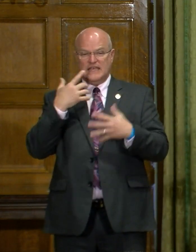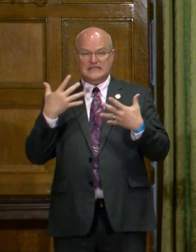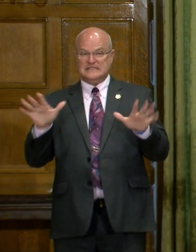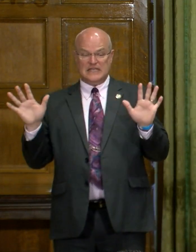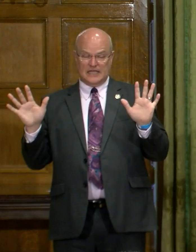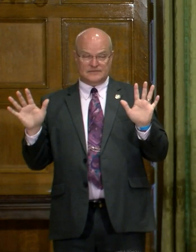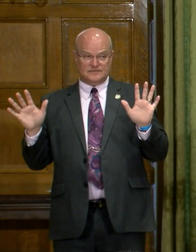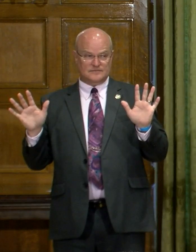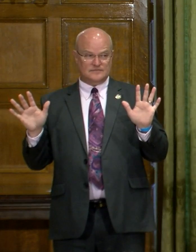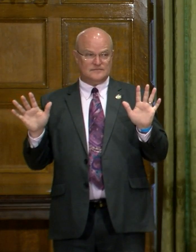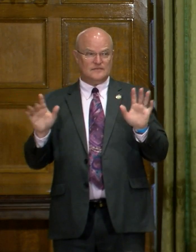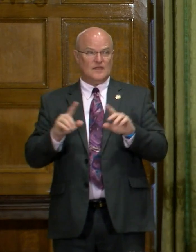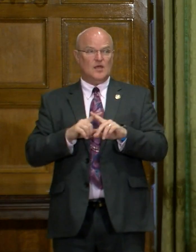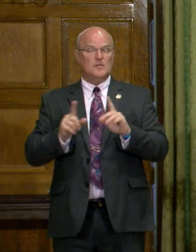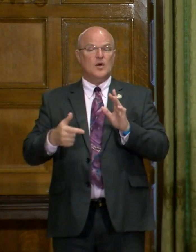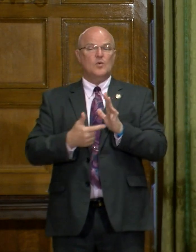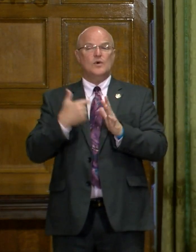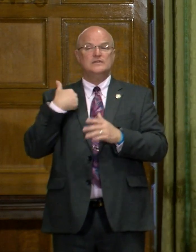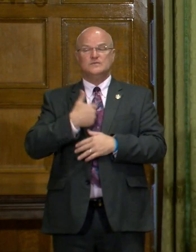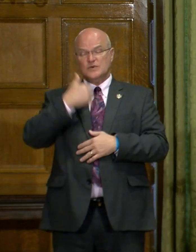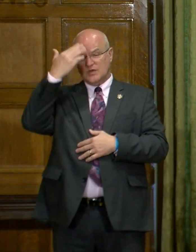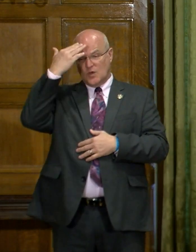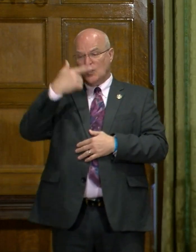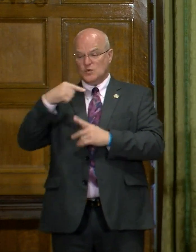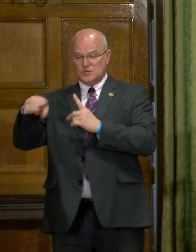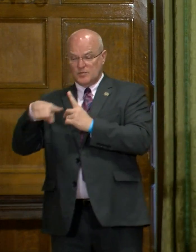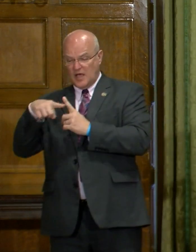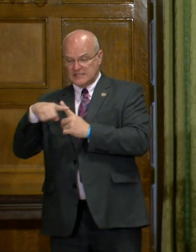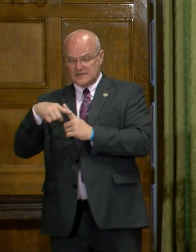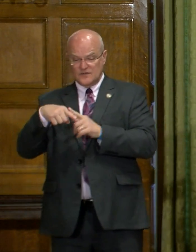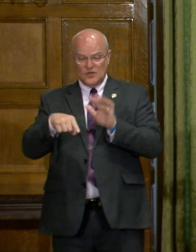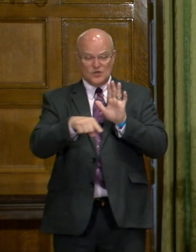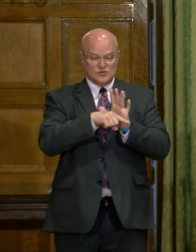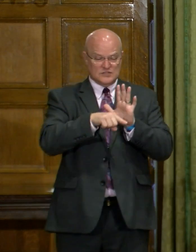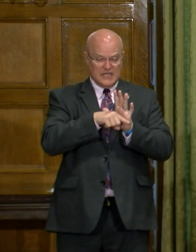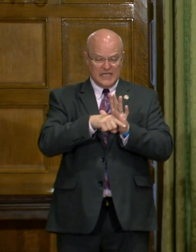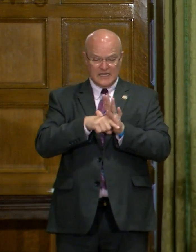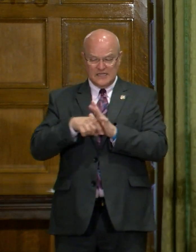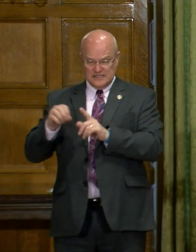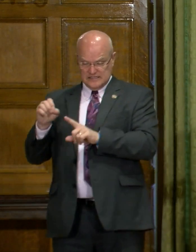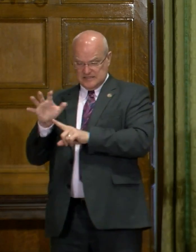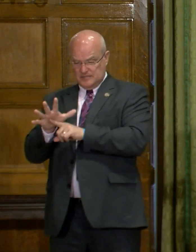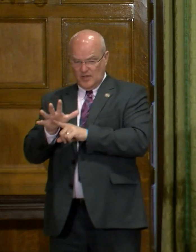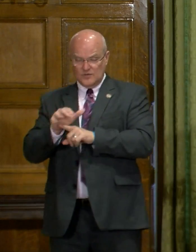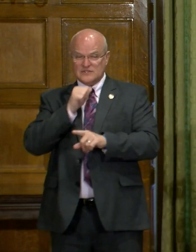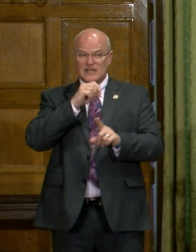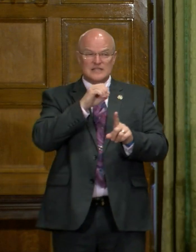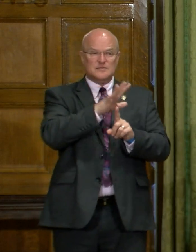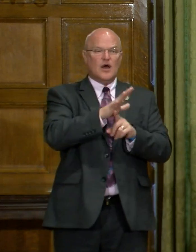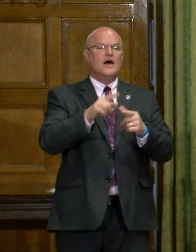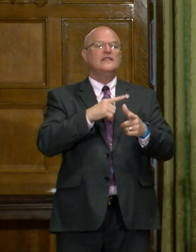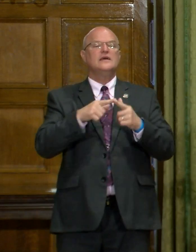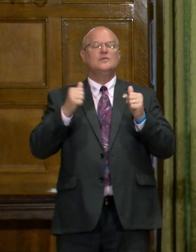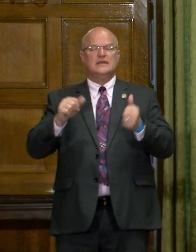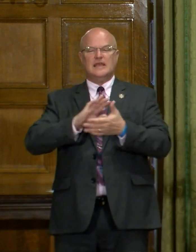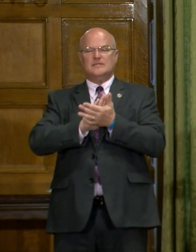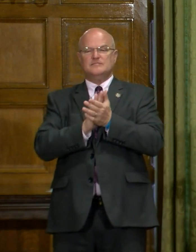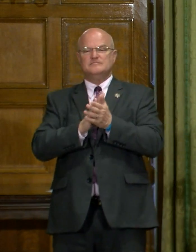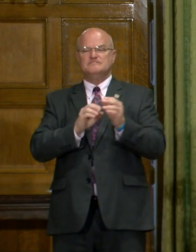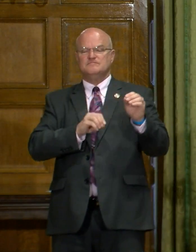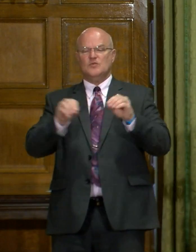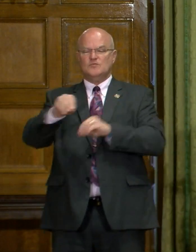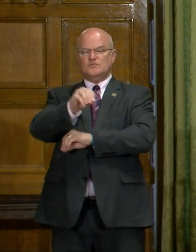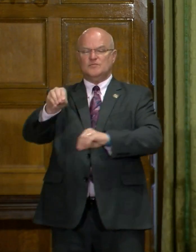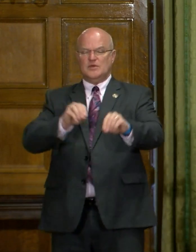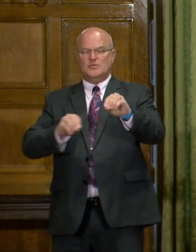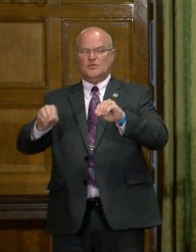it's over. But once we know who's positive, who's negative, who's exposed, who's not exposed, then we can begin moving people